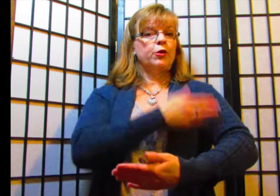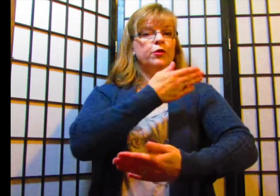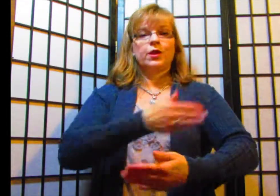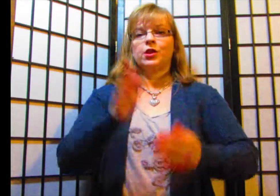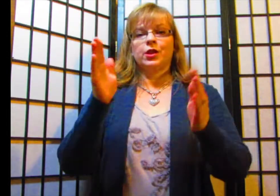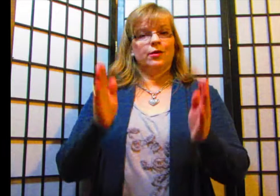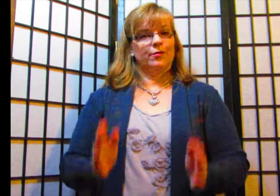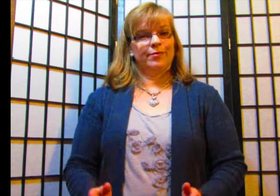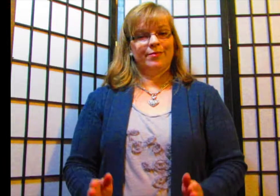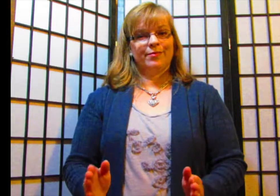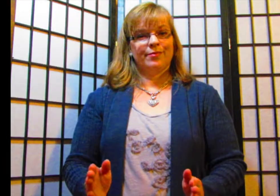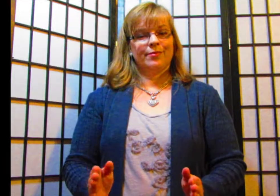musician.